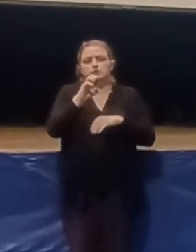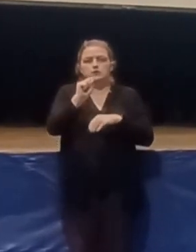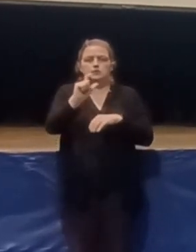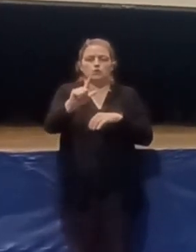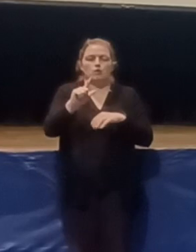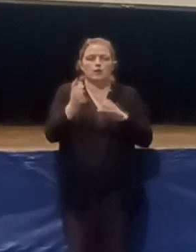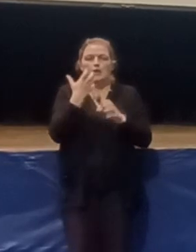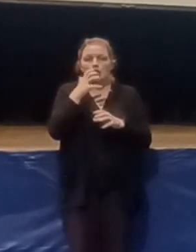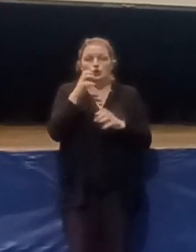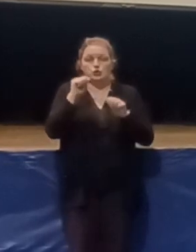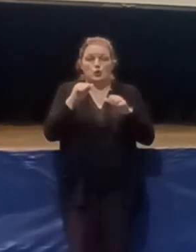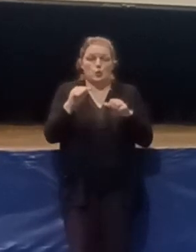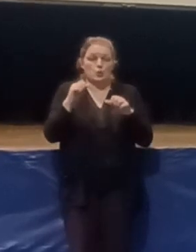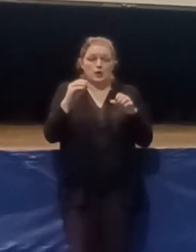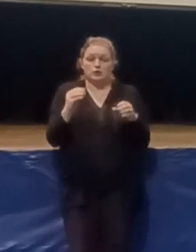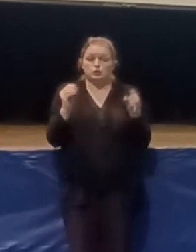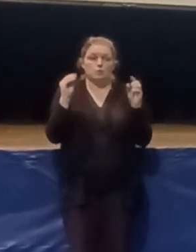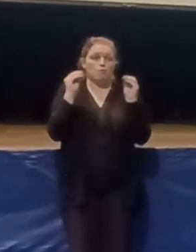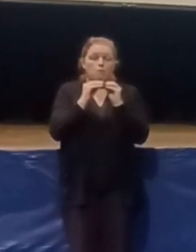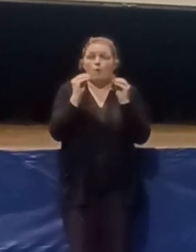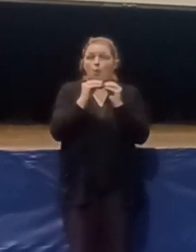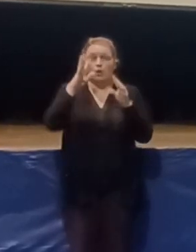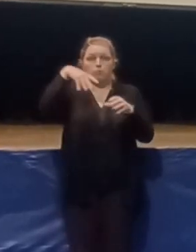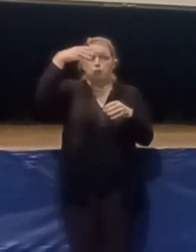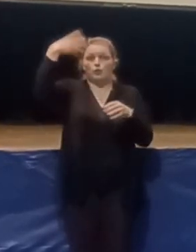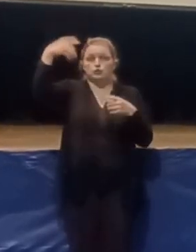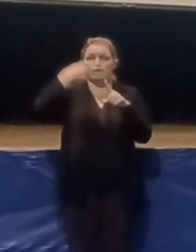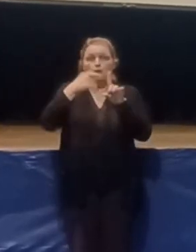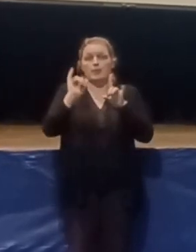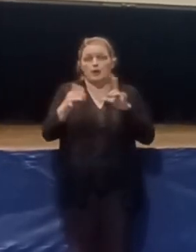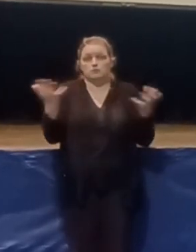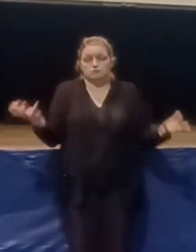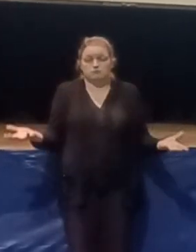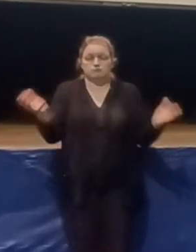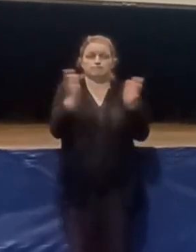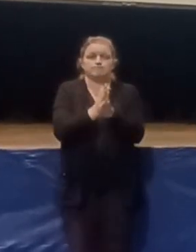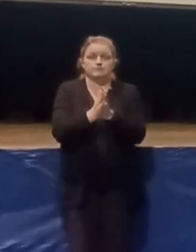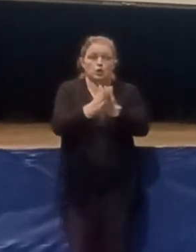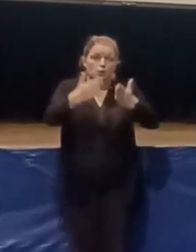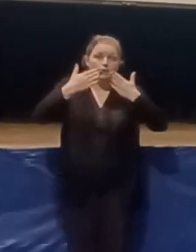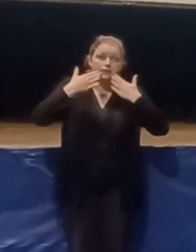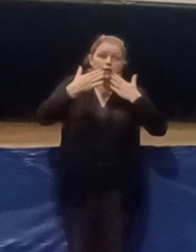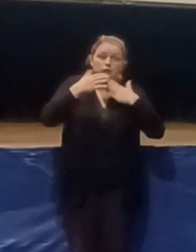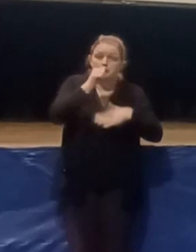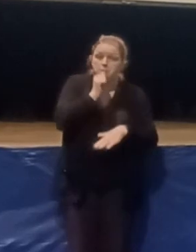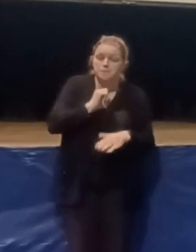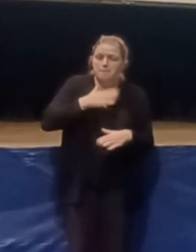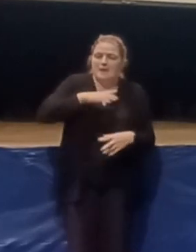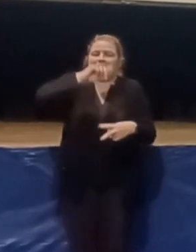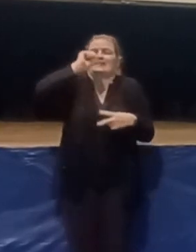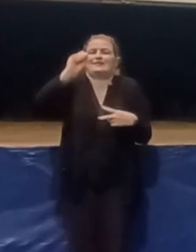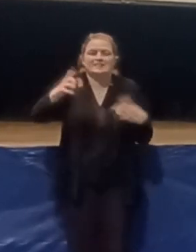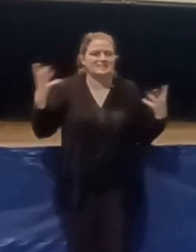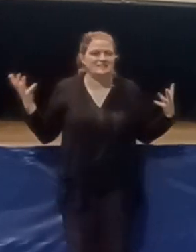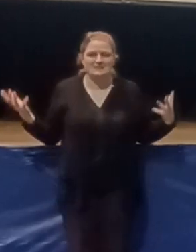you can actually get more particulates and pollutants out of that. So thank you for bearing with me. My question